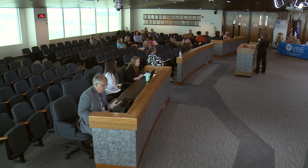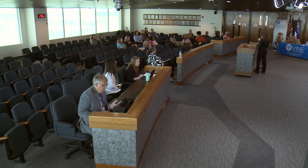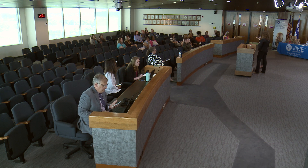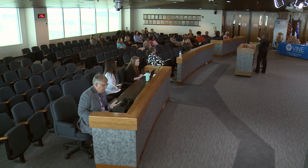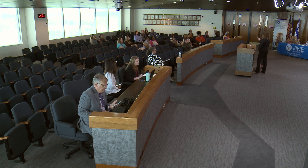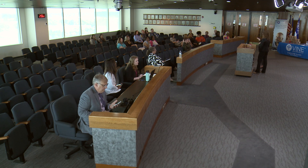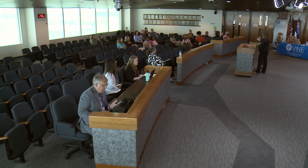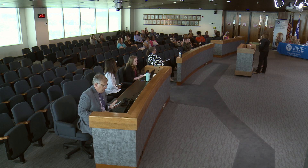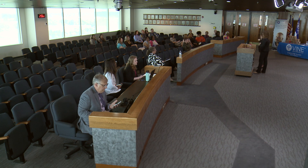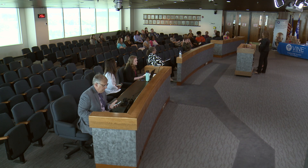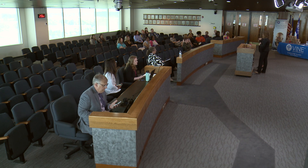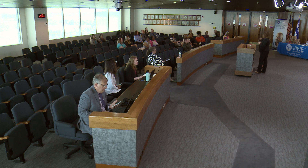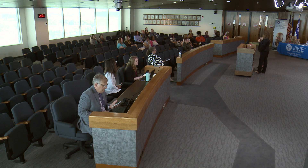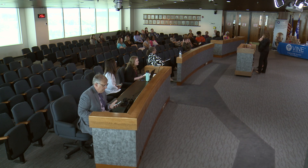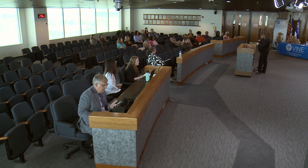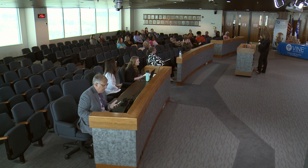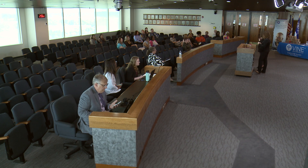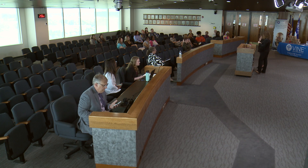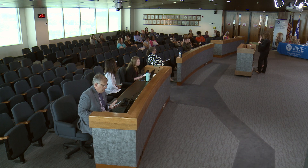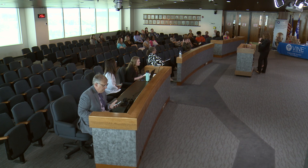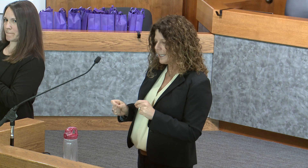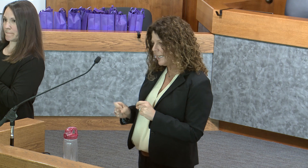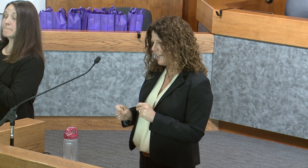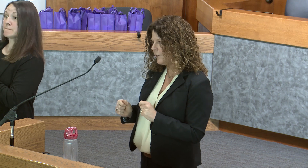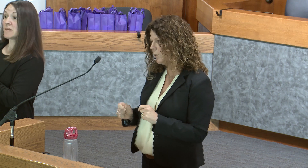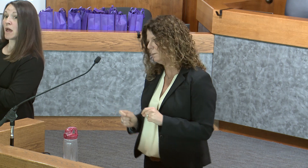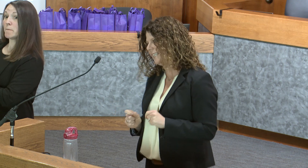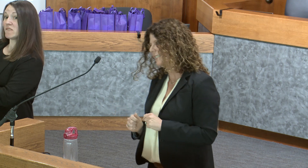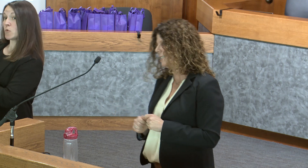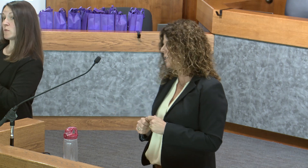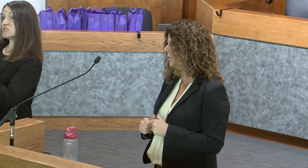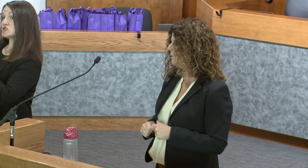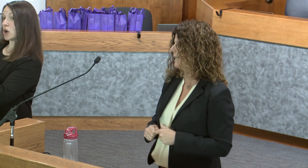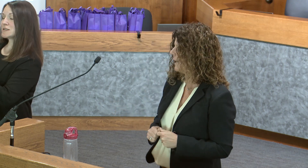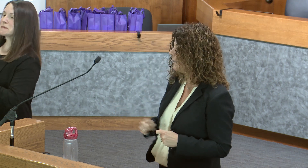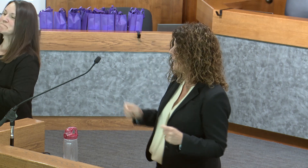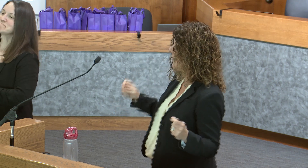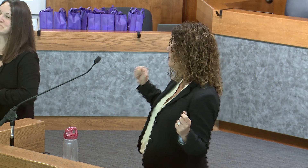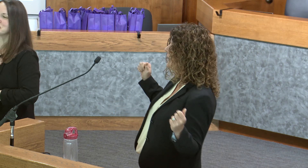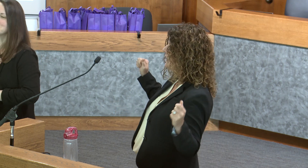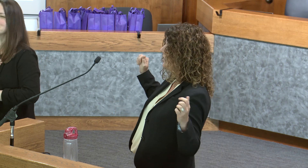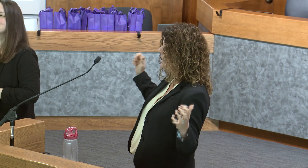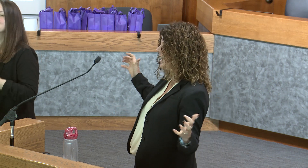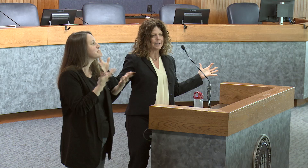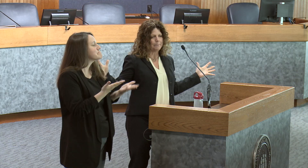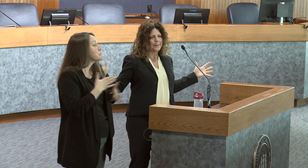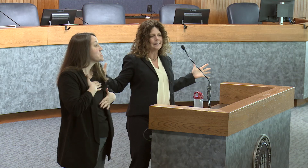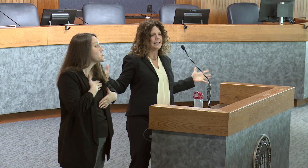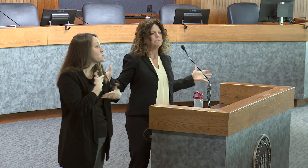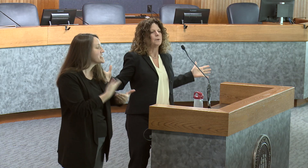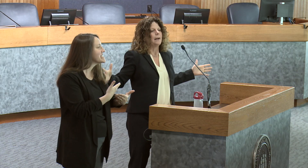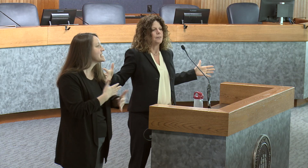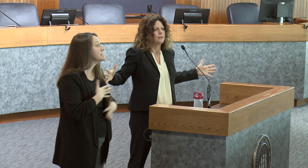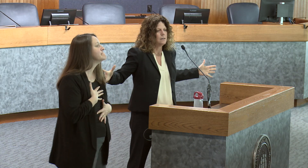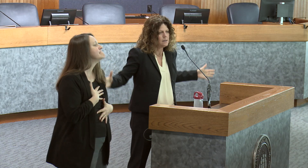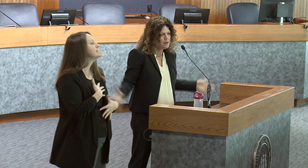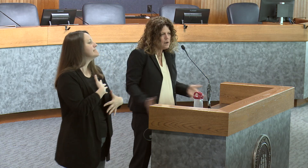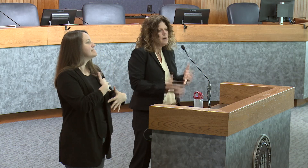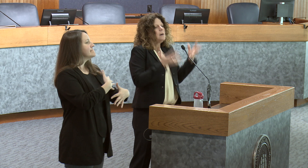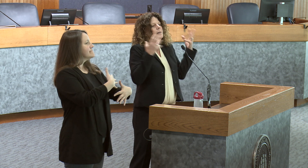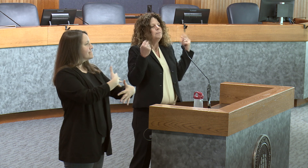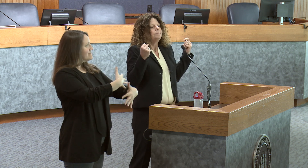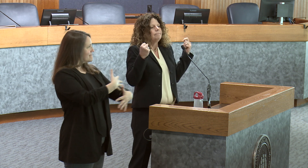to that Vine program. But before we get started, if you would please indulge me, I would like everybody to just take a big, deep breath.